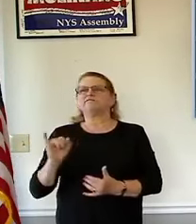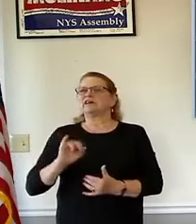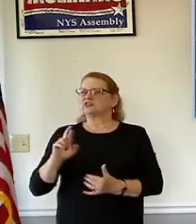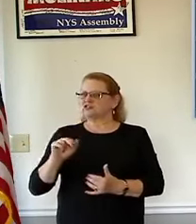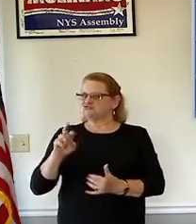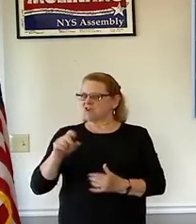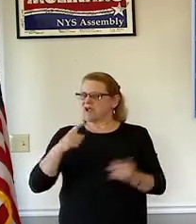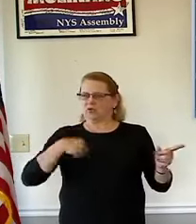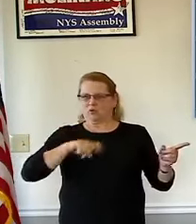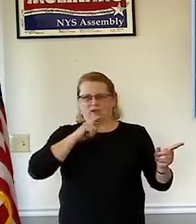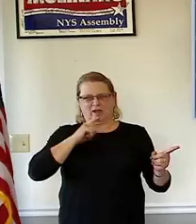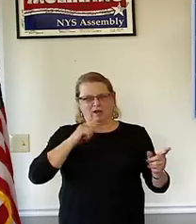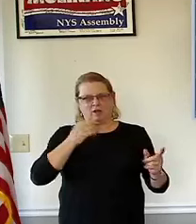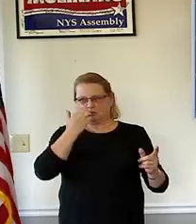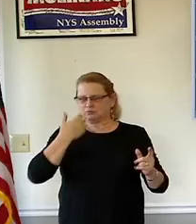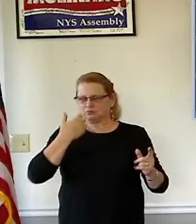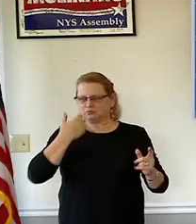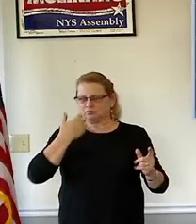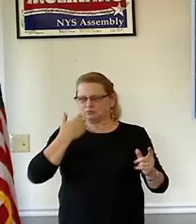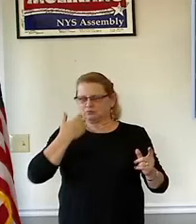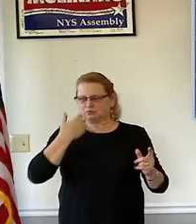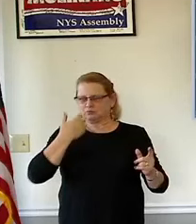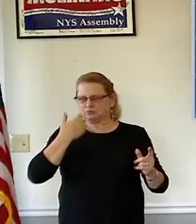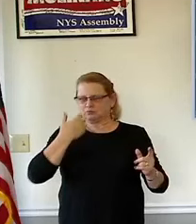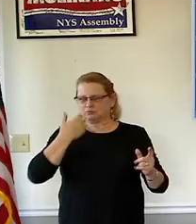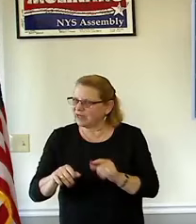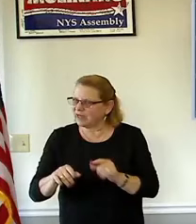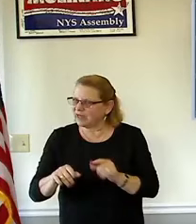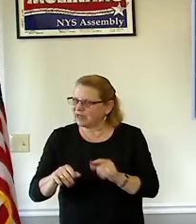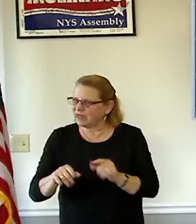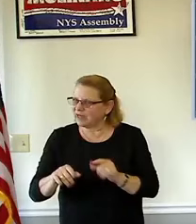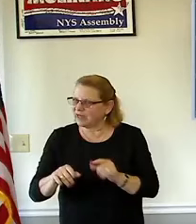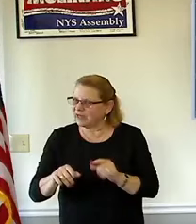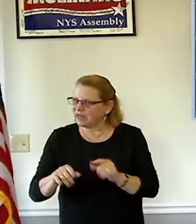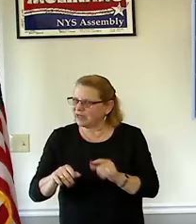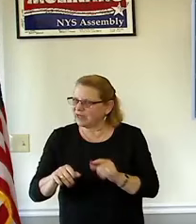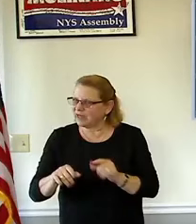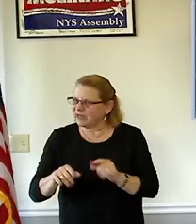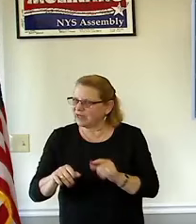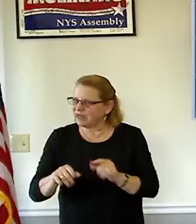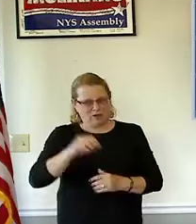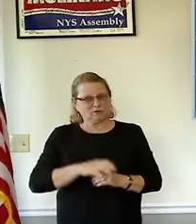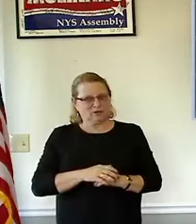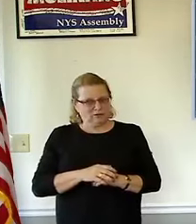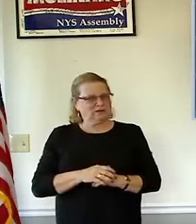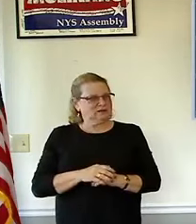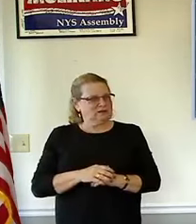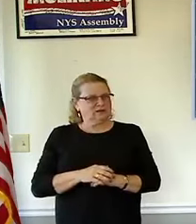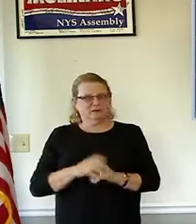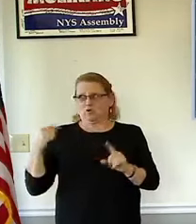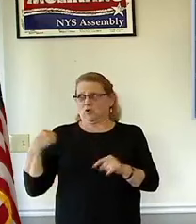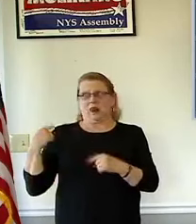that success. This region and Dutchess has kept that infection rate low over these last